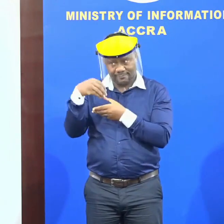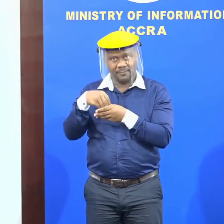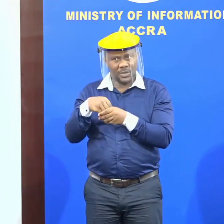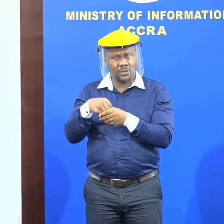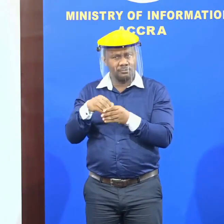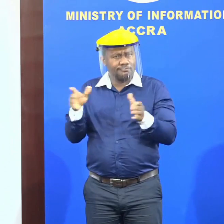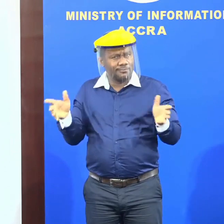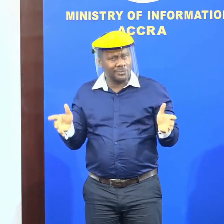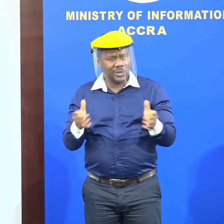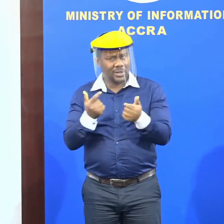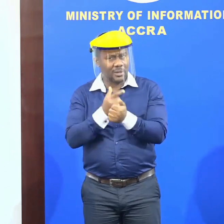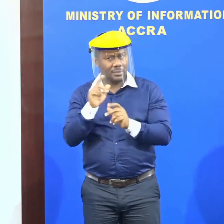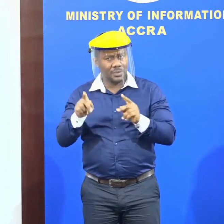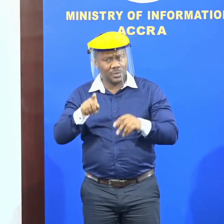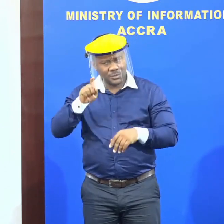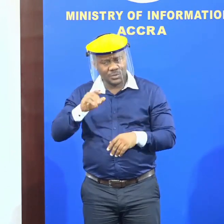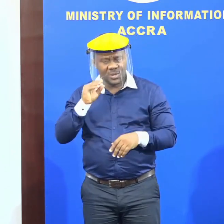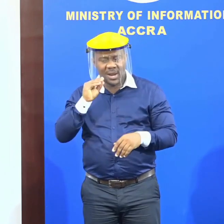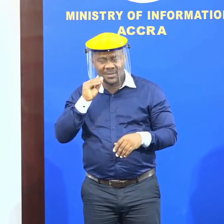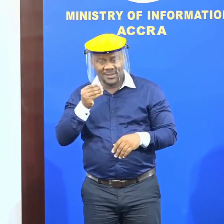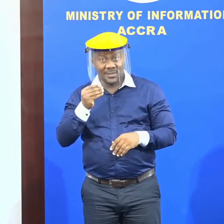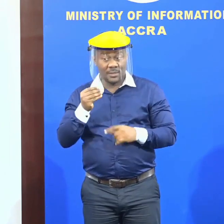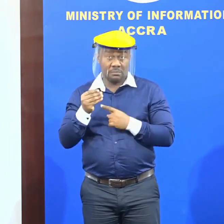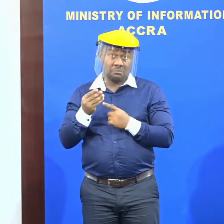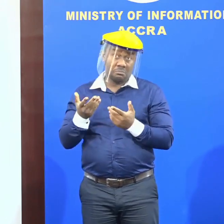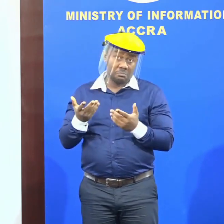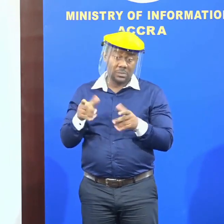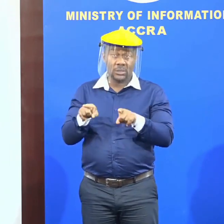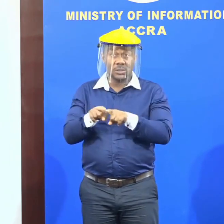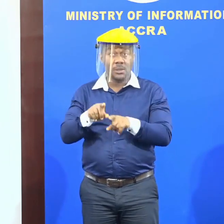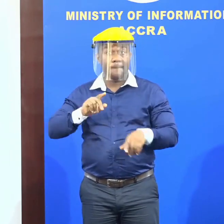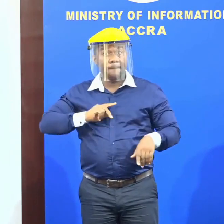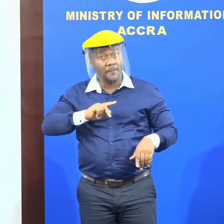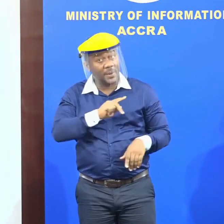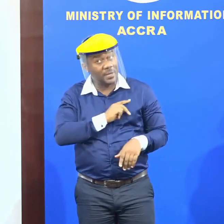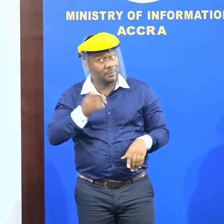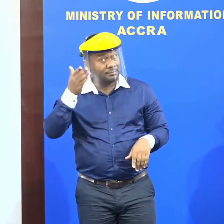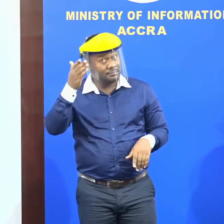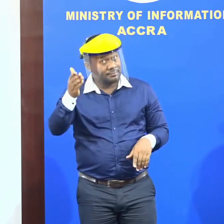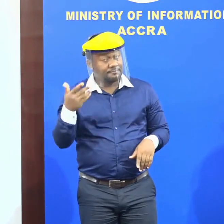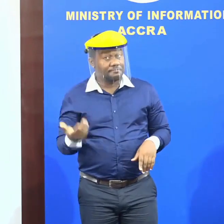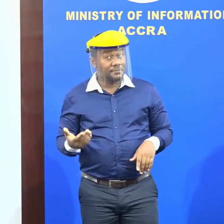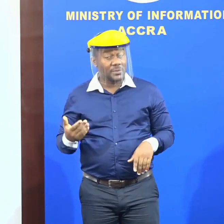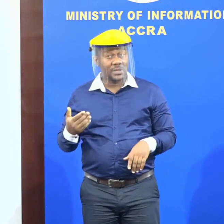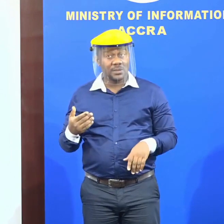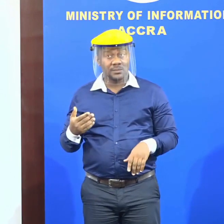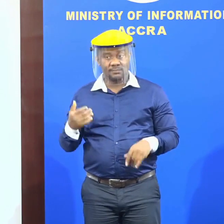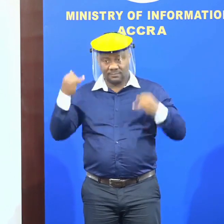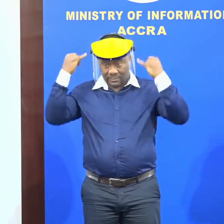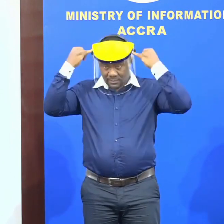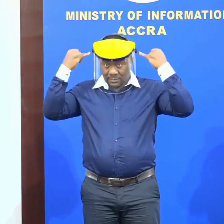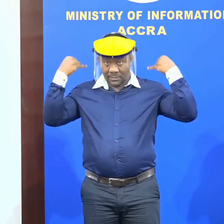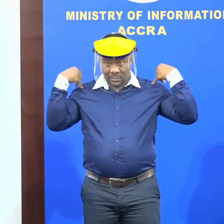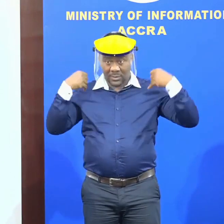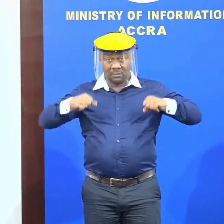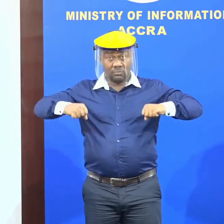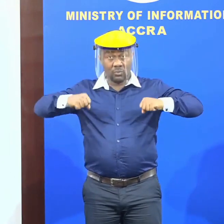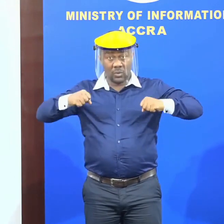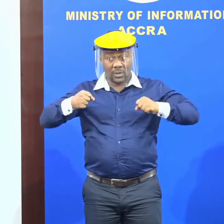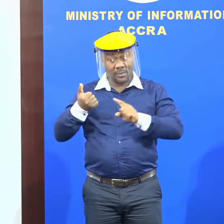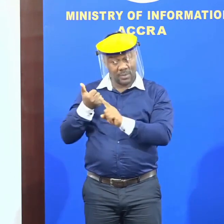kire Ghana for se ye ndi chocolate okomra hye bedwe mampanin for ho ye chief justice justice kwasia ni ye